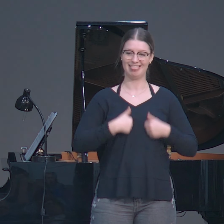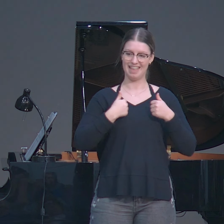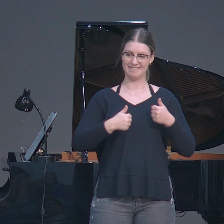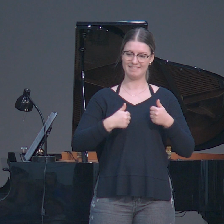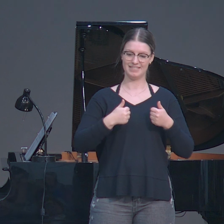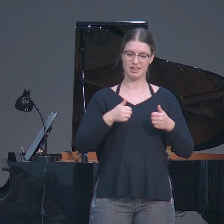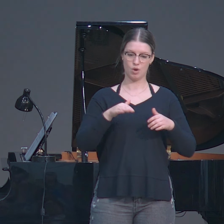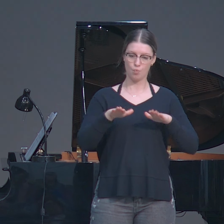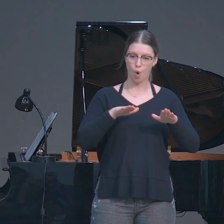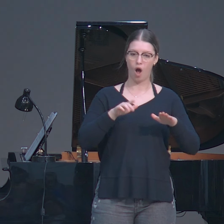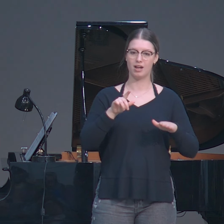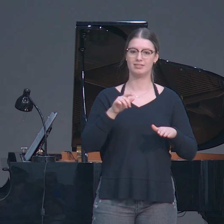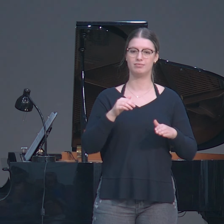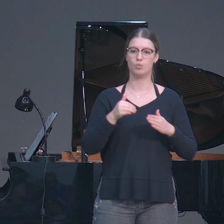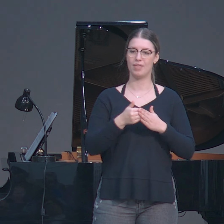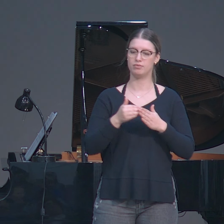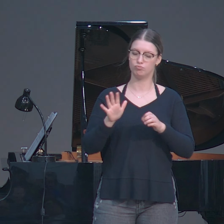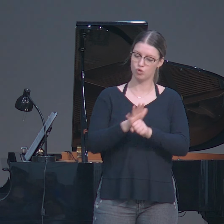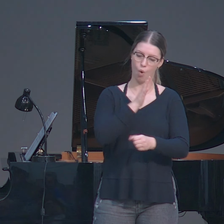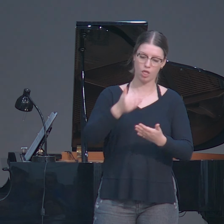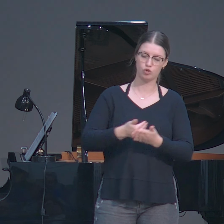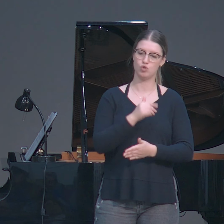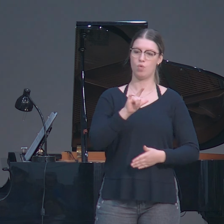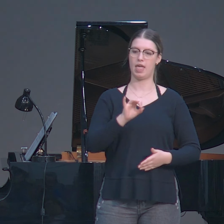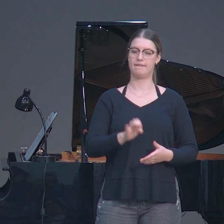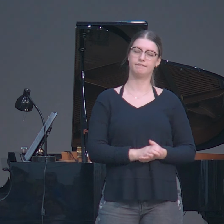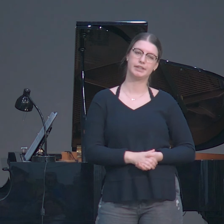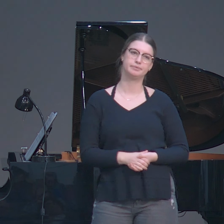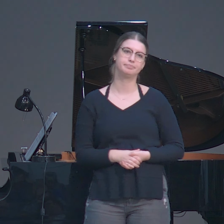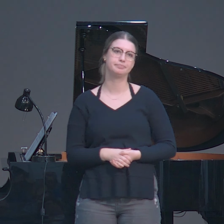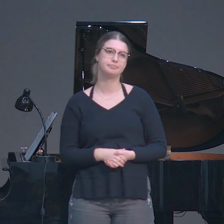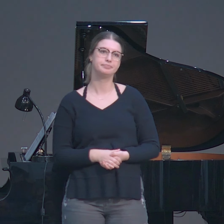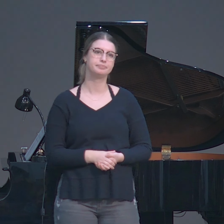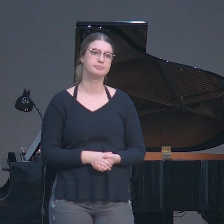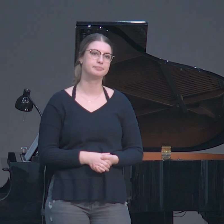walk in newness of life."